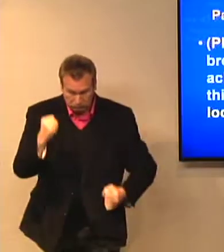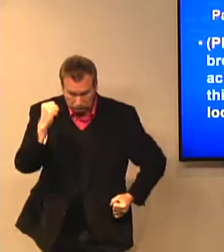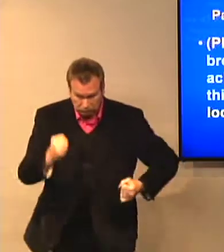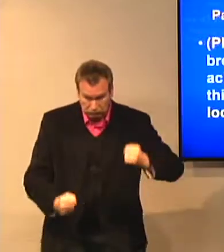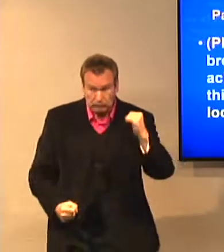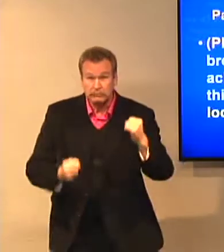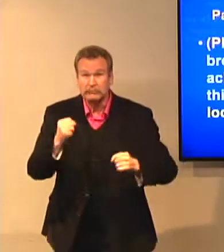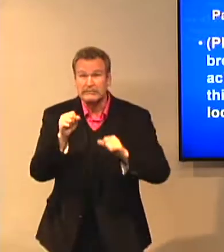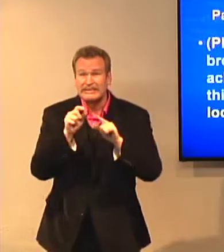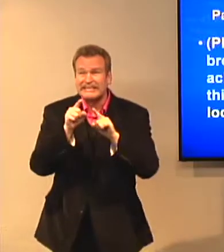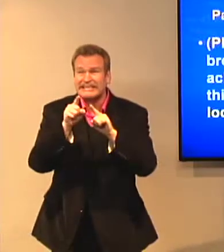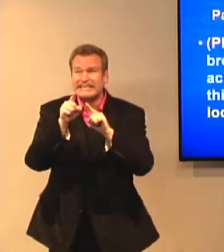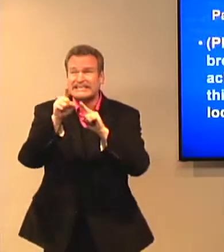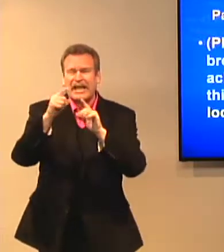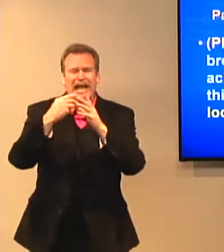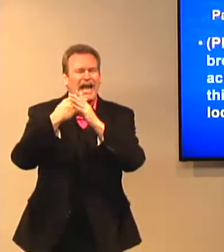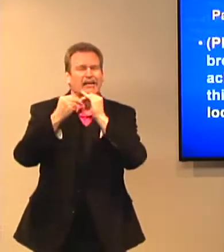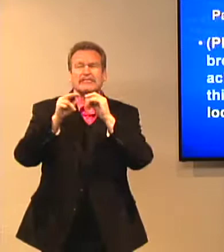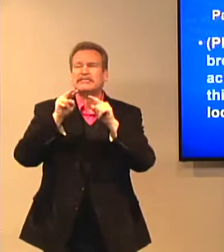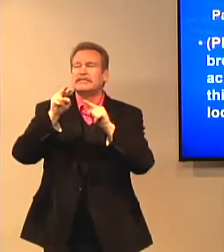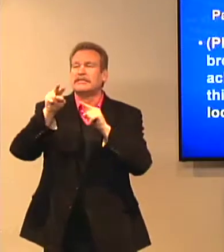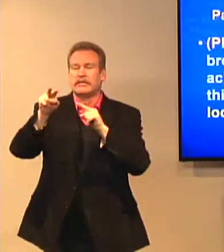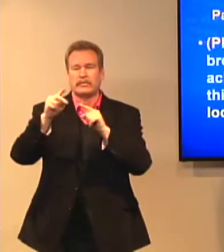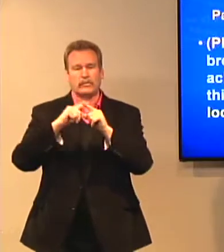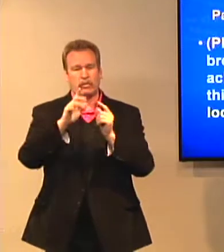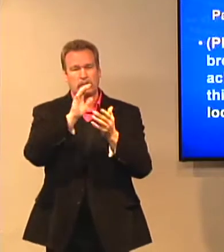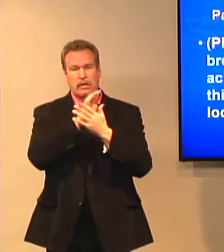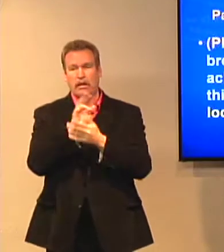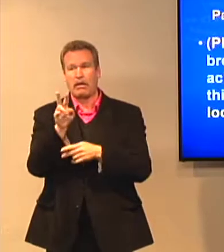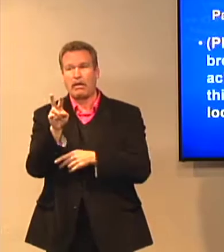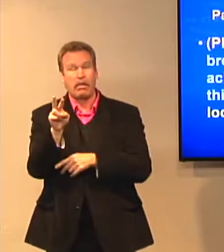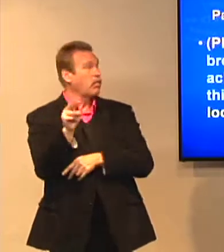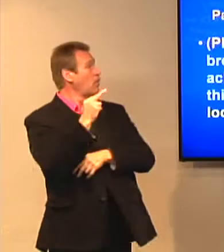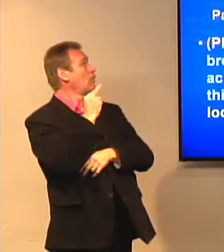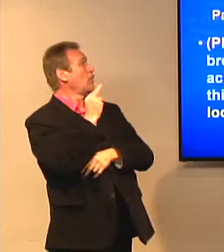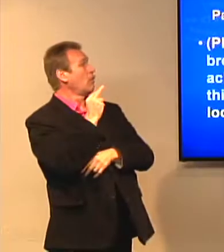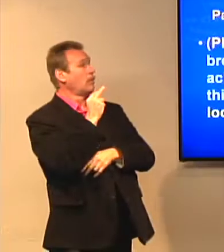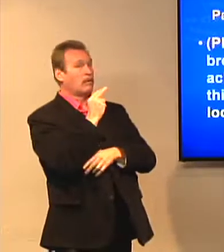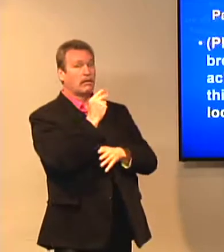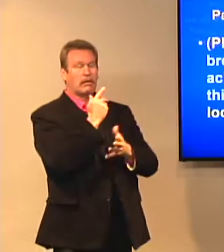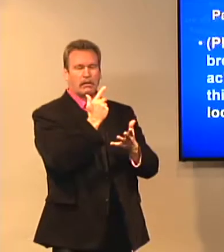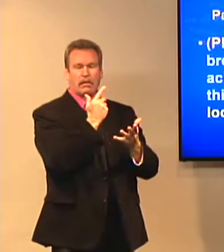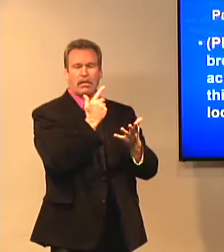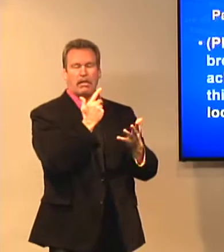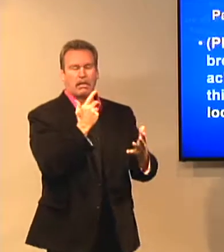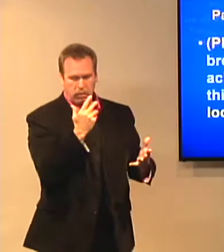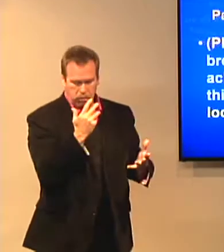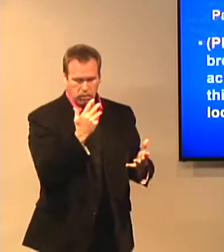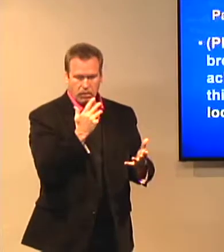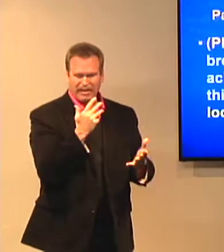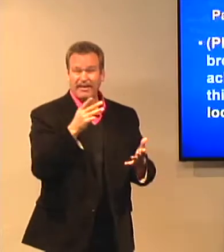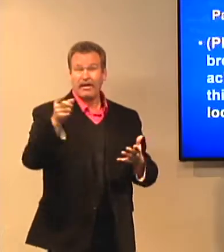You know, you're putting things away and you're marching towards a goal and you go outside and you want to, you're getting ready. If you turn around and you look back, what